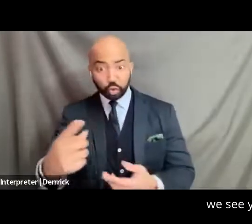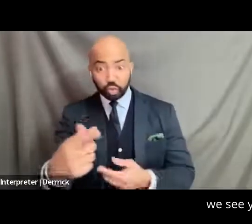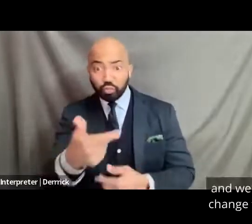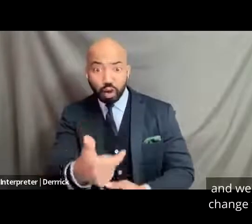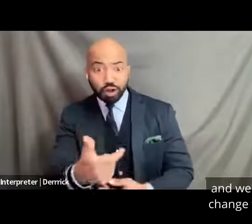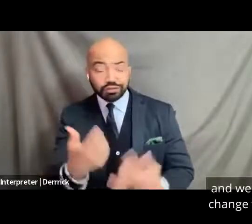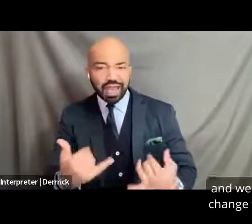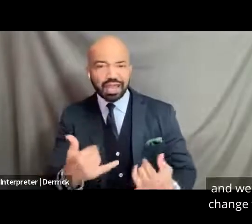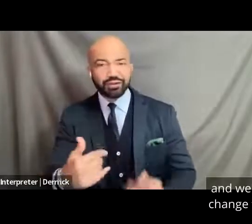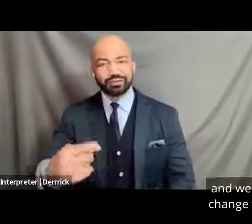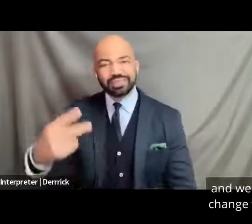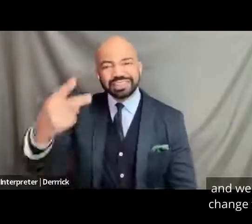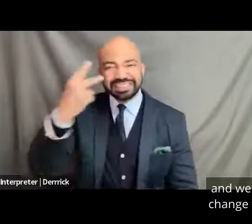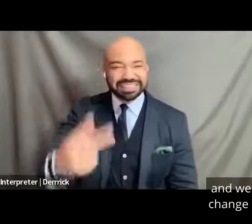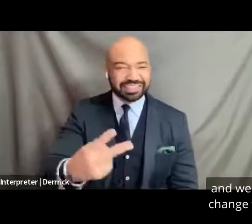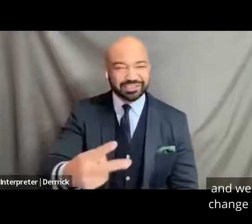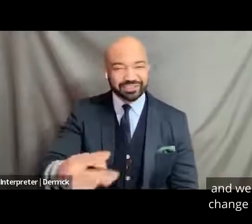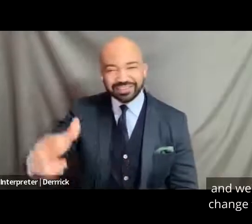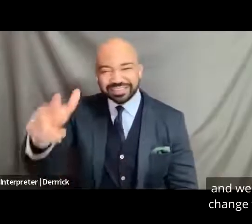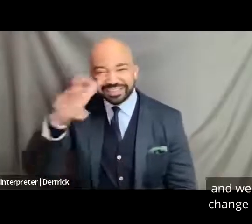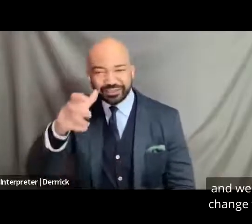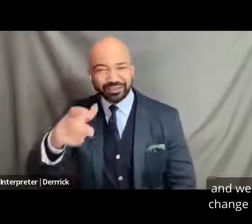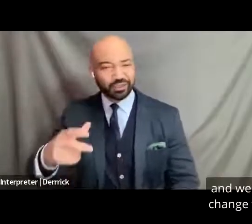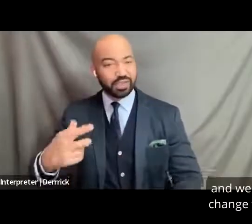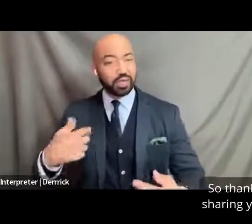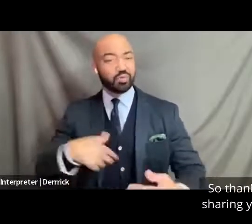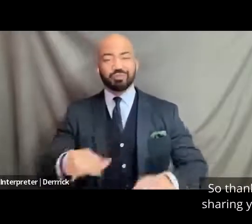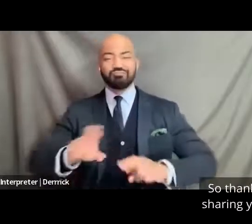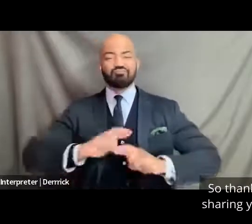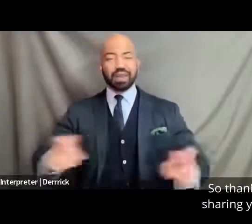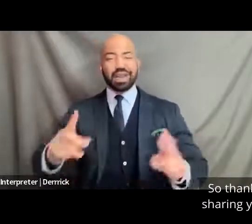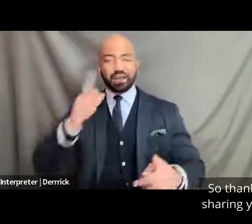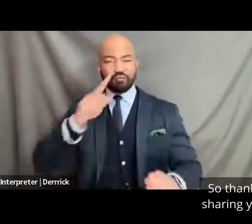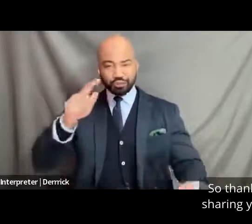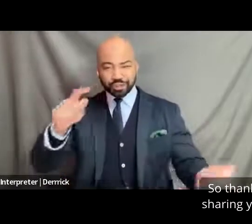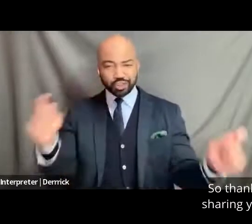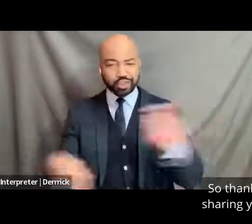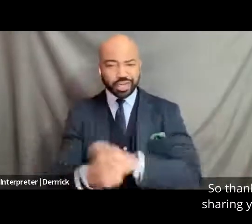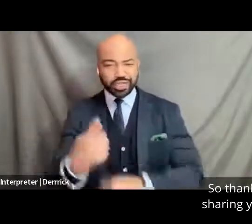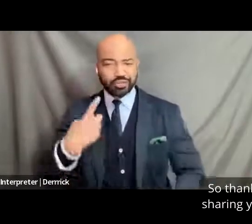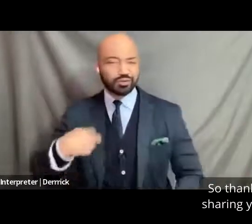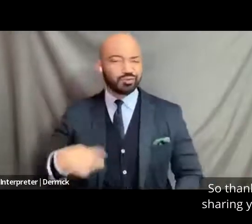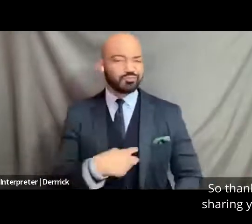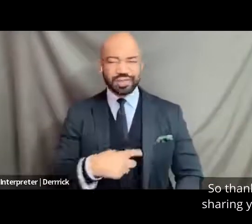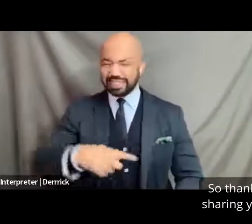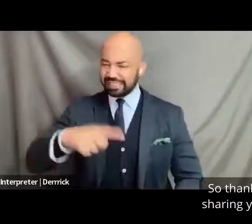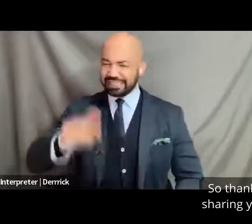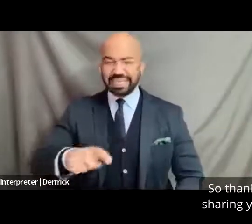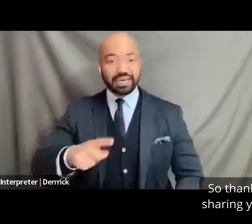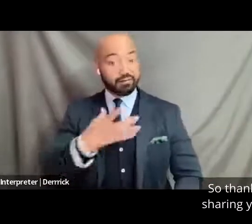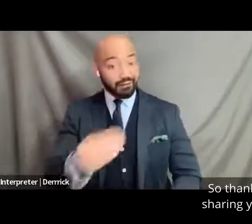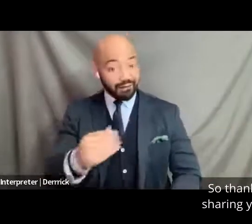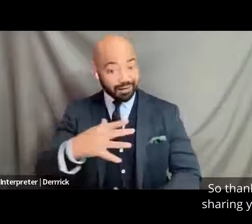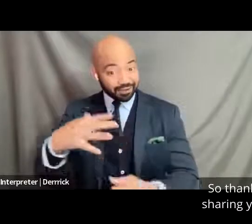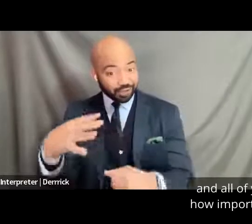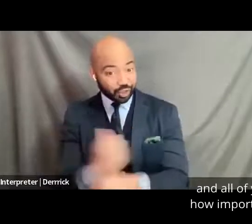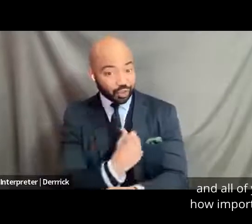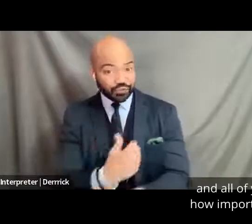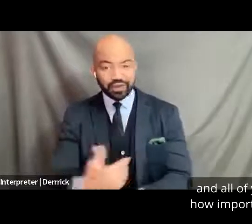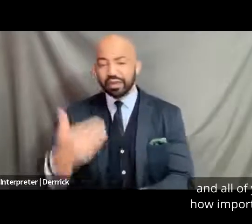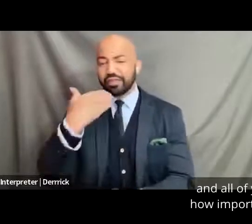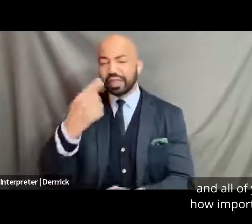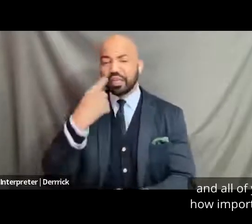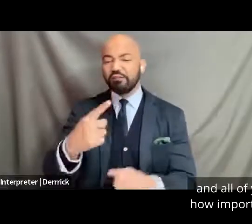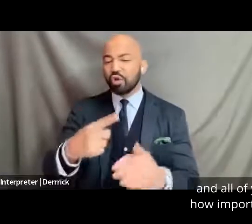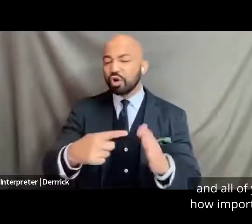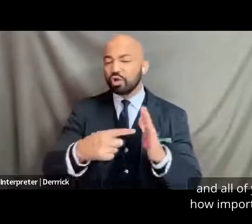hear you and we're ready for the change that we deserve so thank you vesper for sharing your your design justice and all of